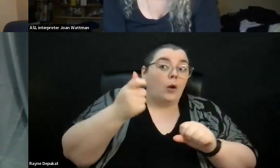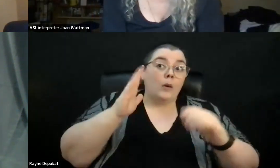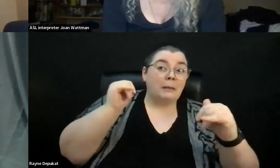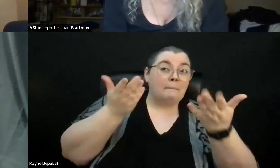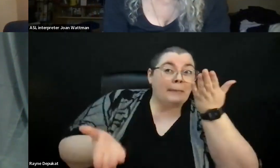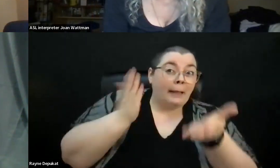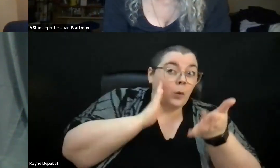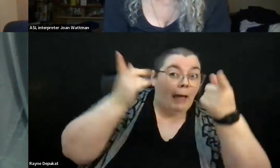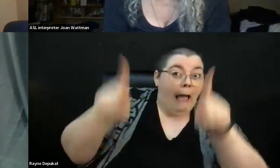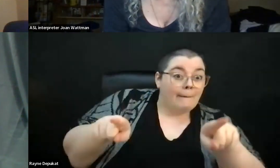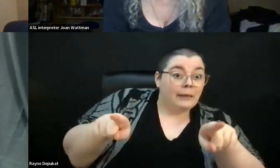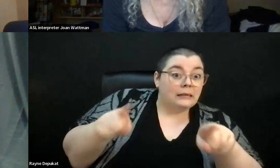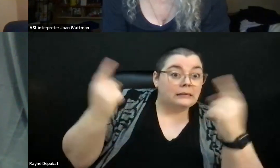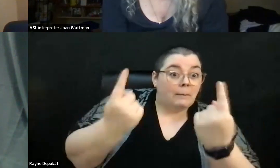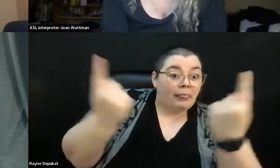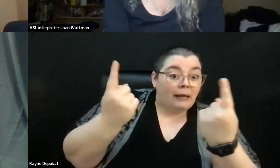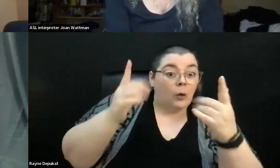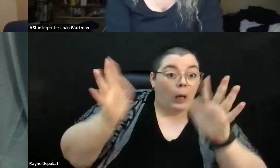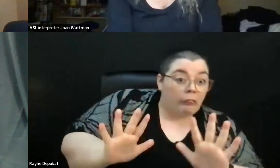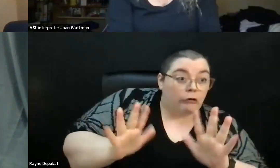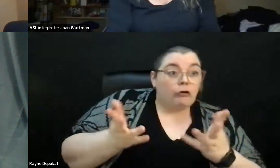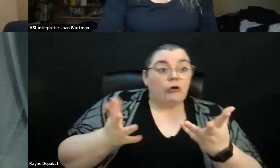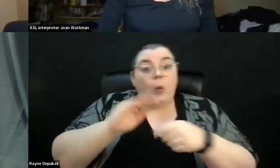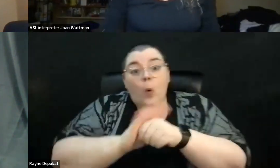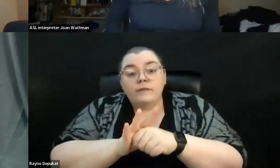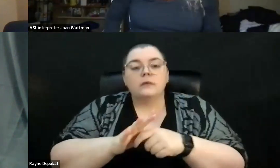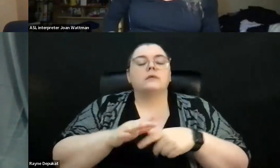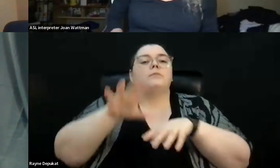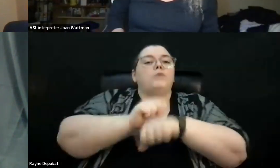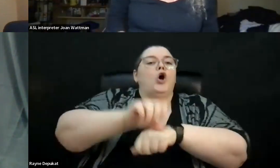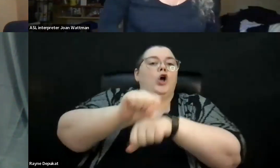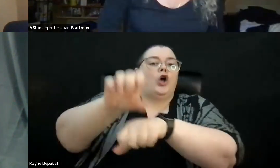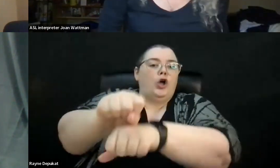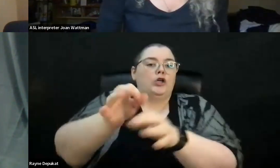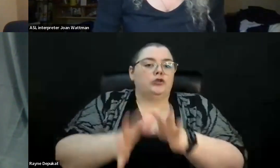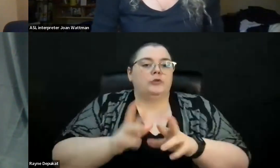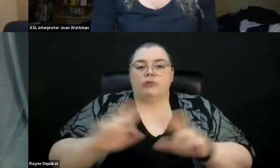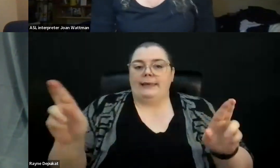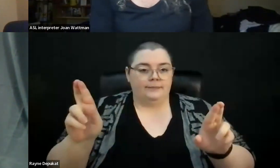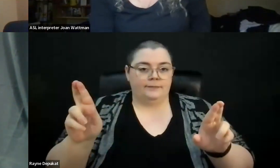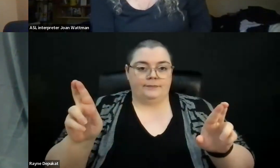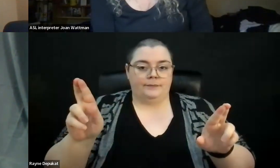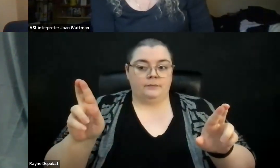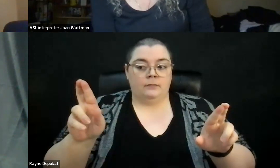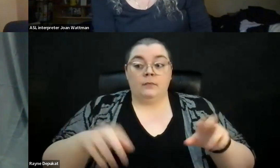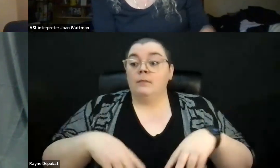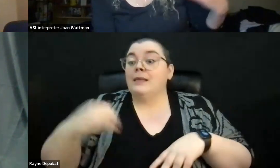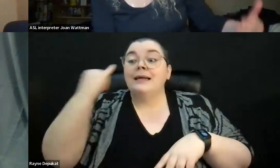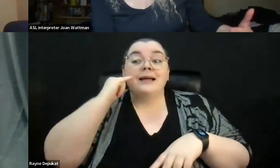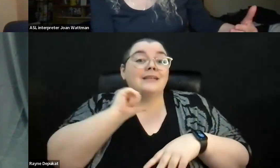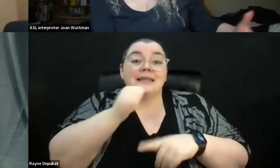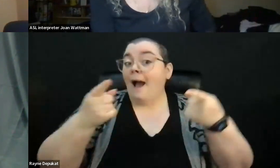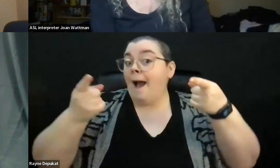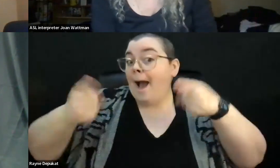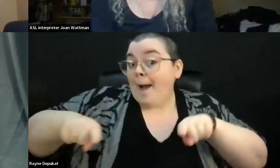And if there's a predictable situation happening, like a weather incident or something